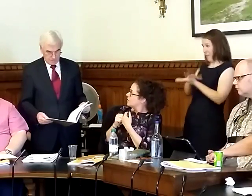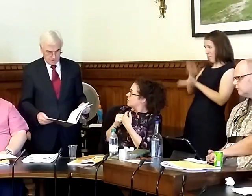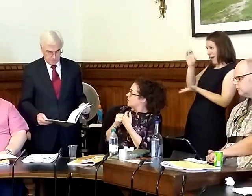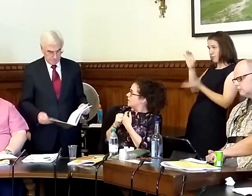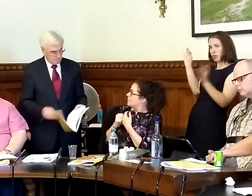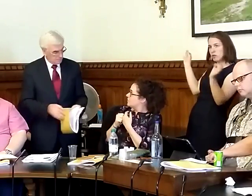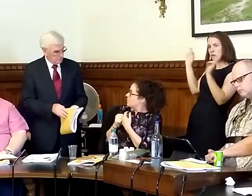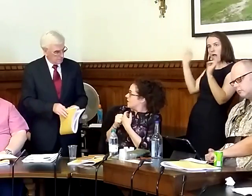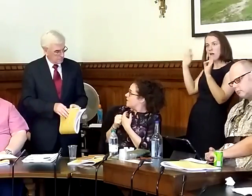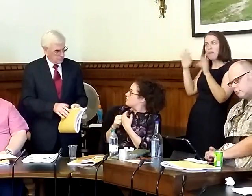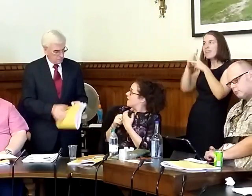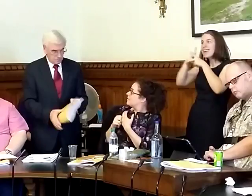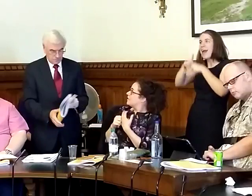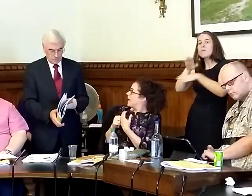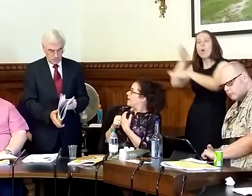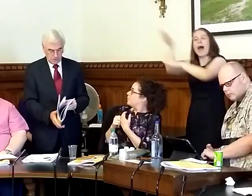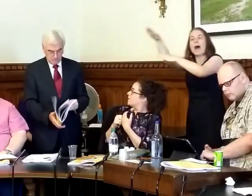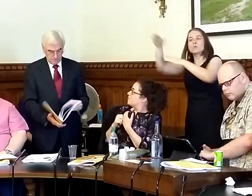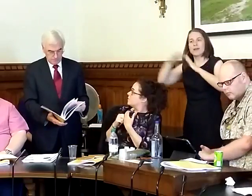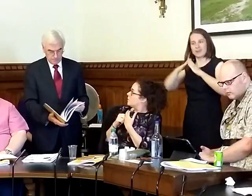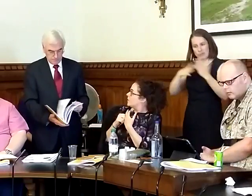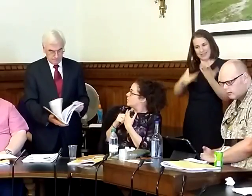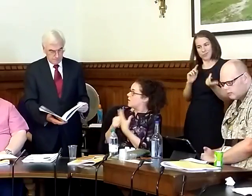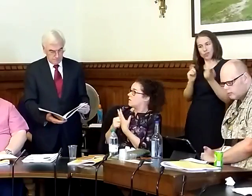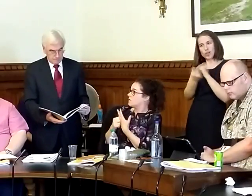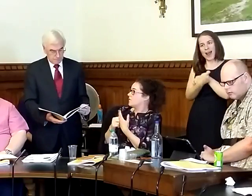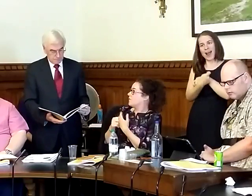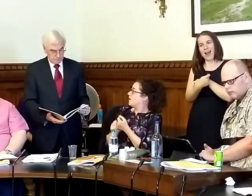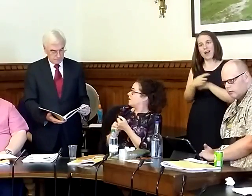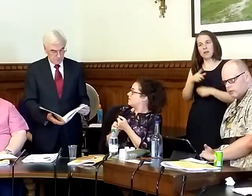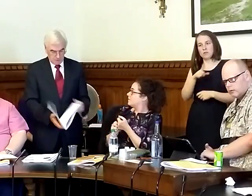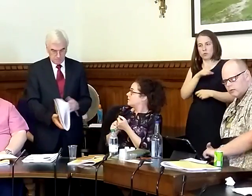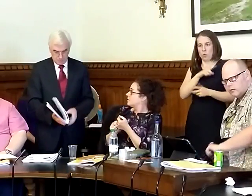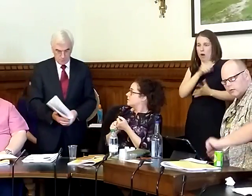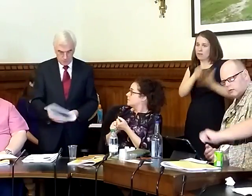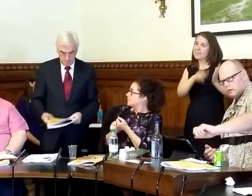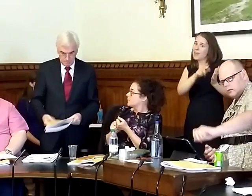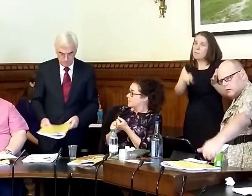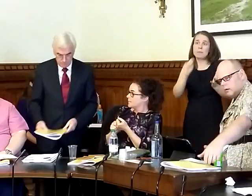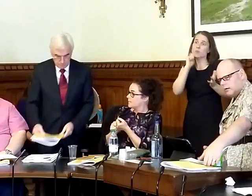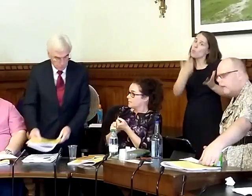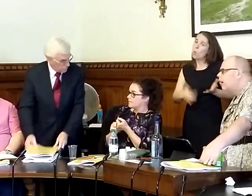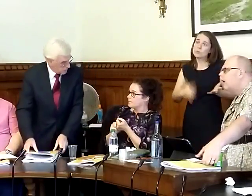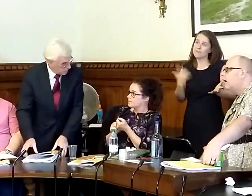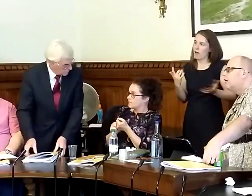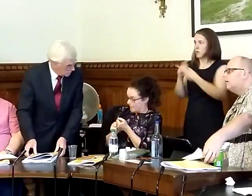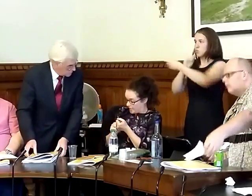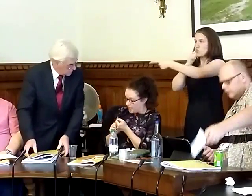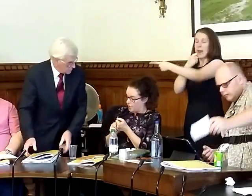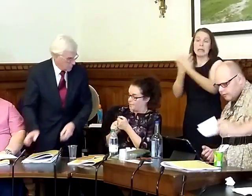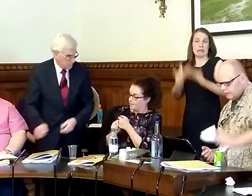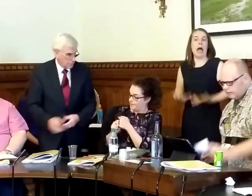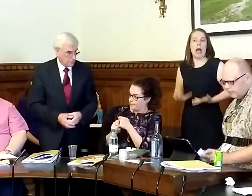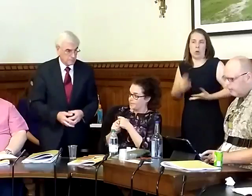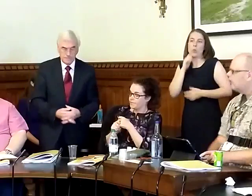Yeah, yeah. It is changing now because we've got people who aren't going to survive. Yeah, okay. We'll do it